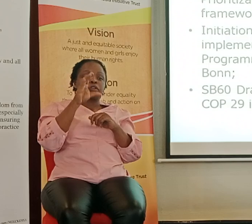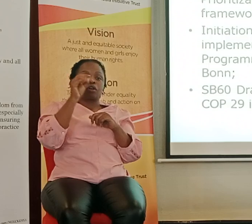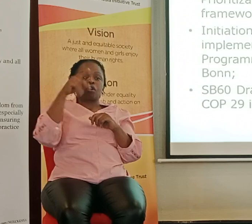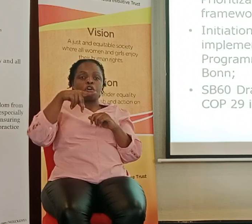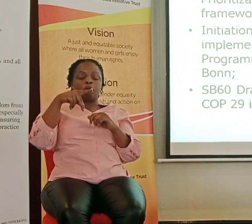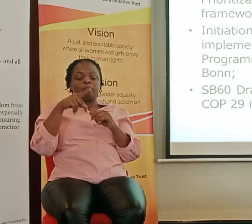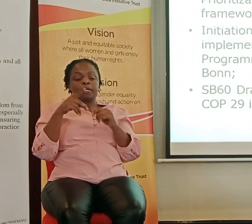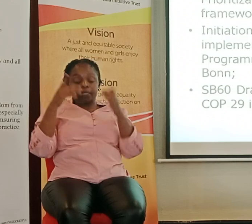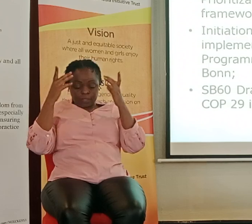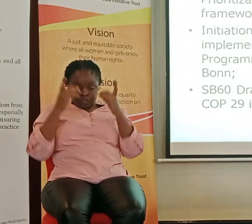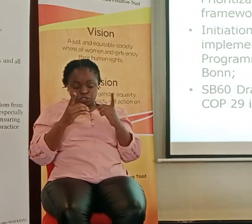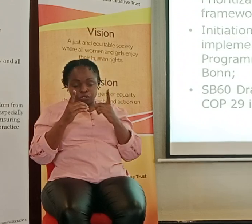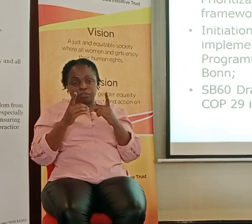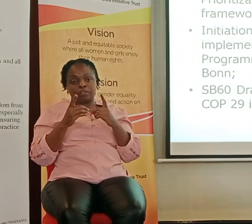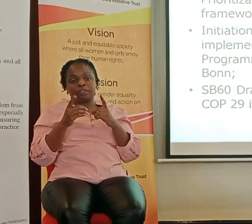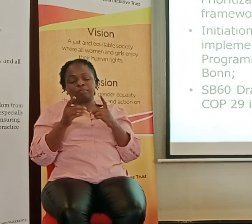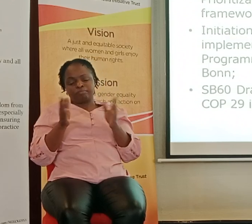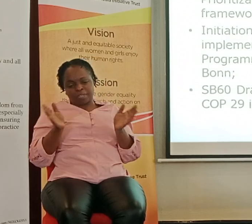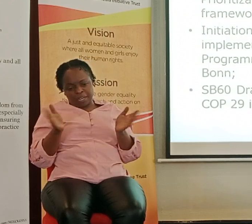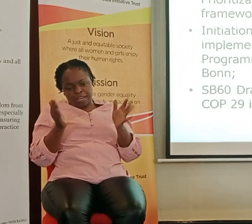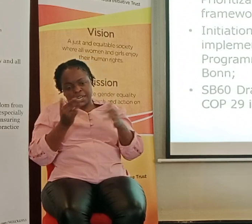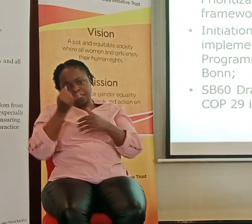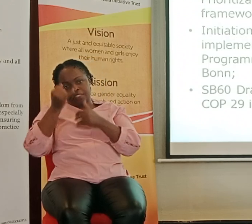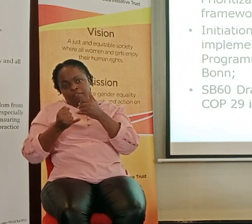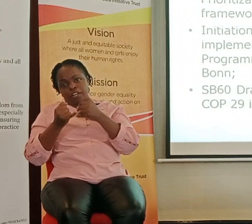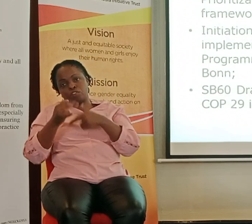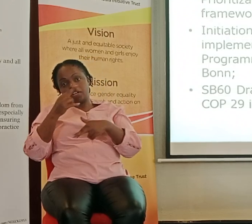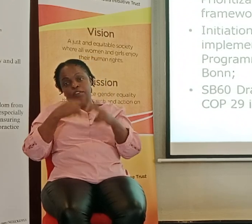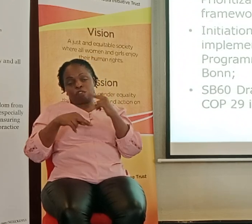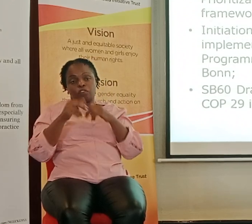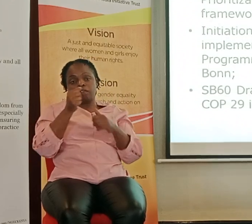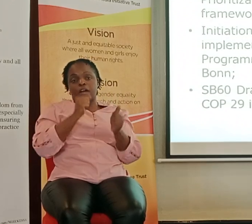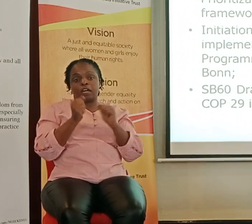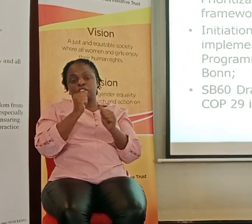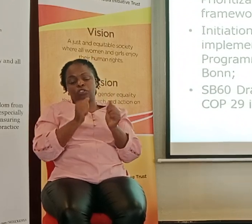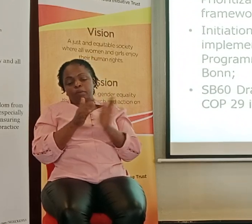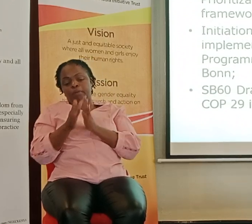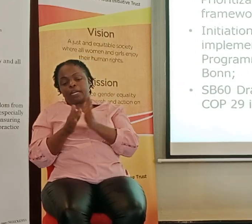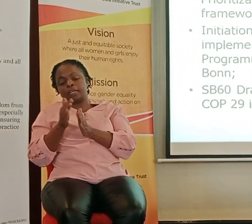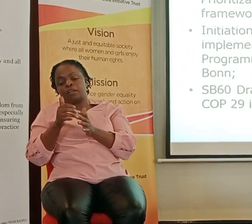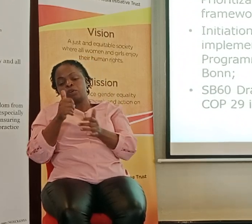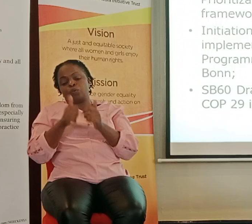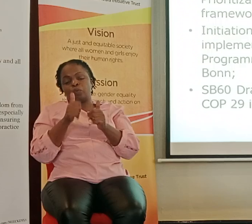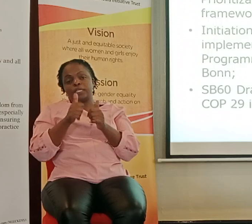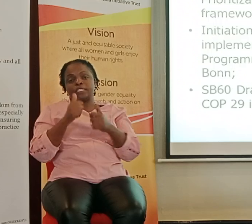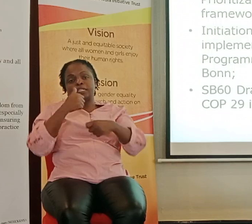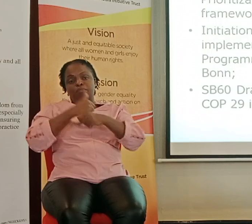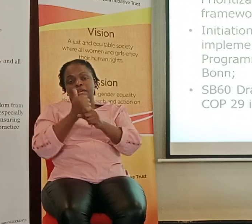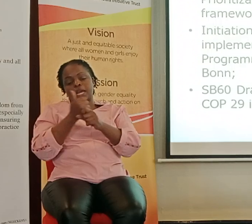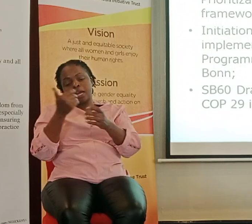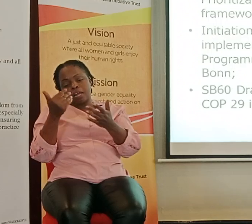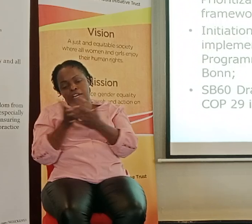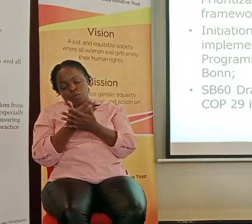was to encourage the final review of the action plan, which will then inform a new decision.